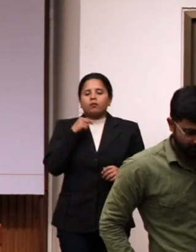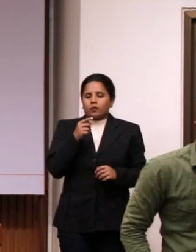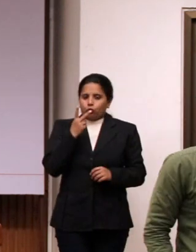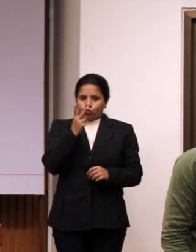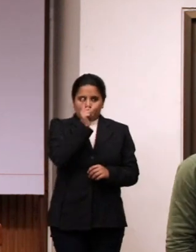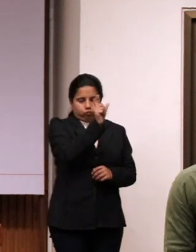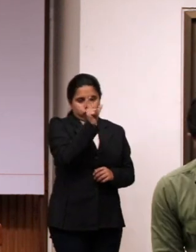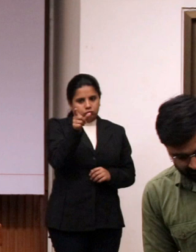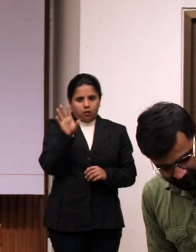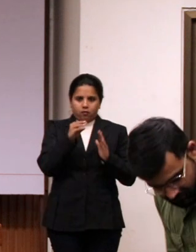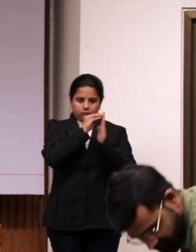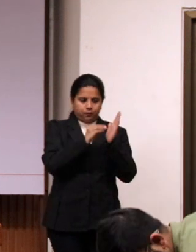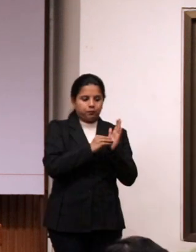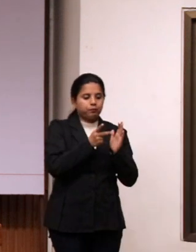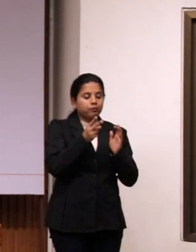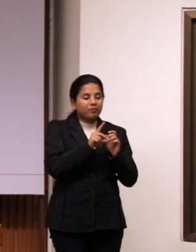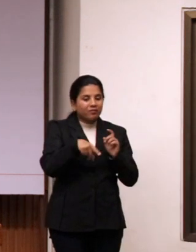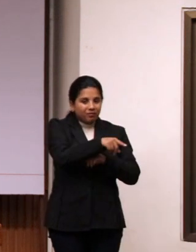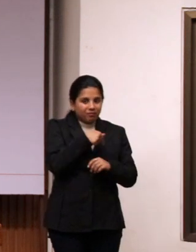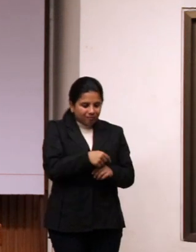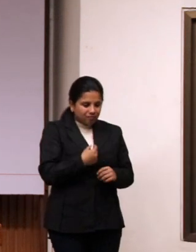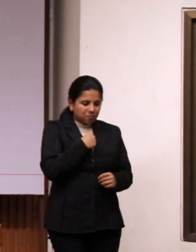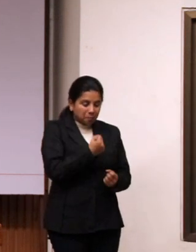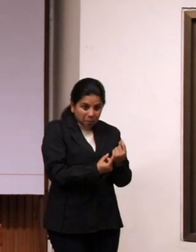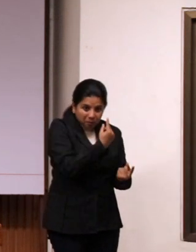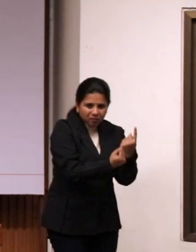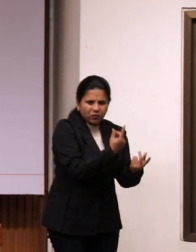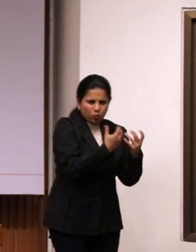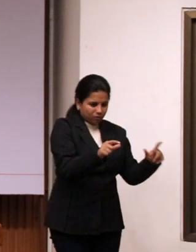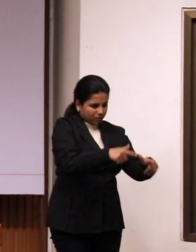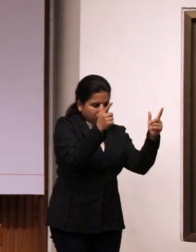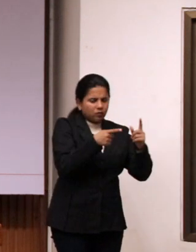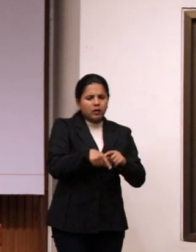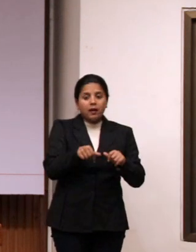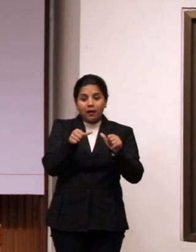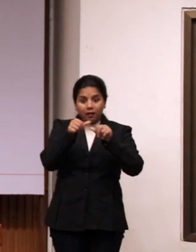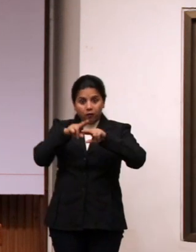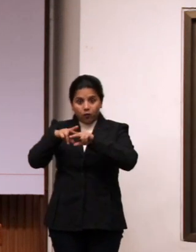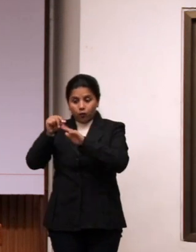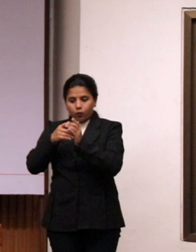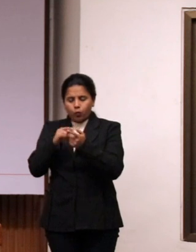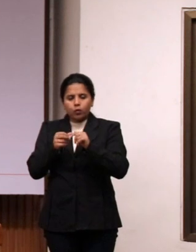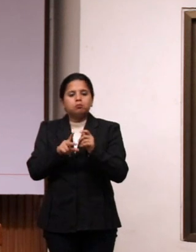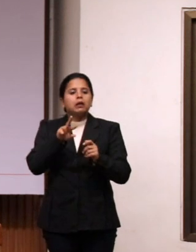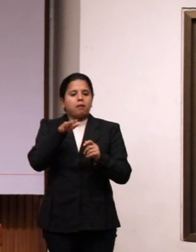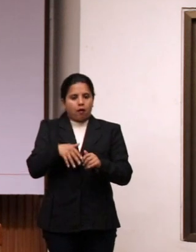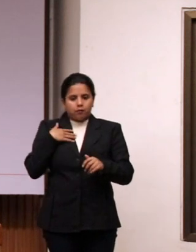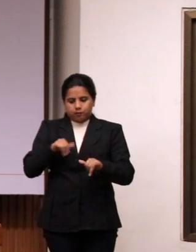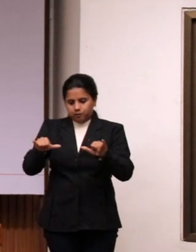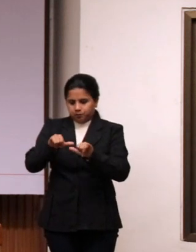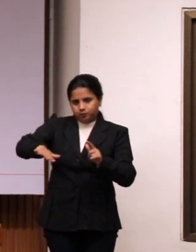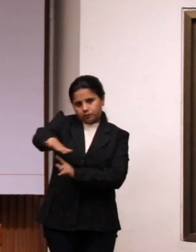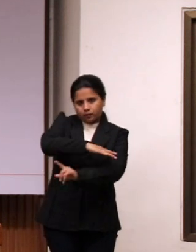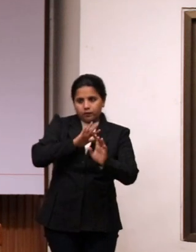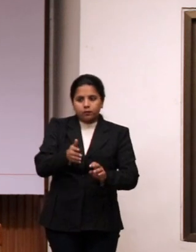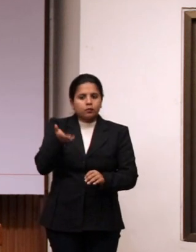and reforestation. Those are very important to understand. When look at afforestation, as the name suggests, that you have an area historically that